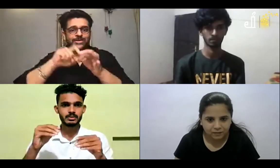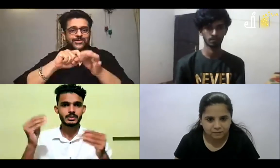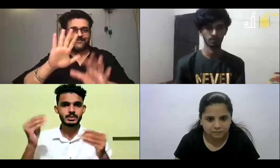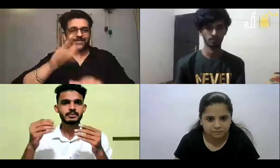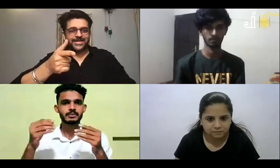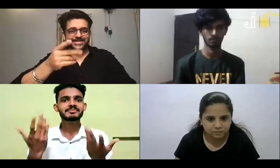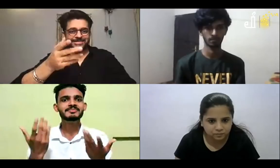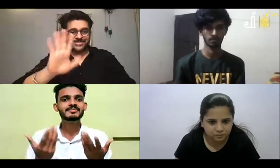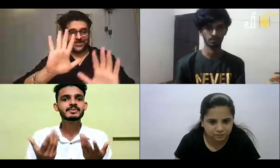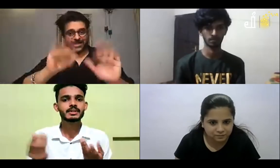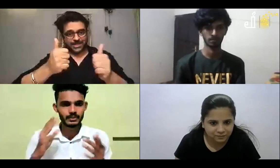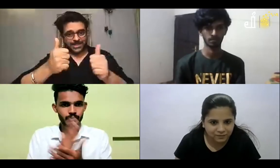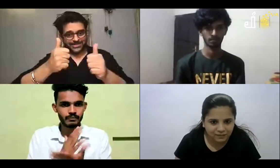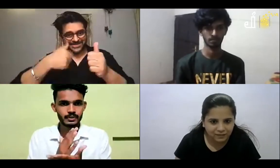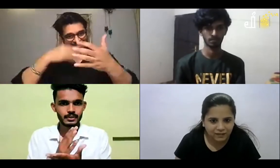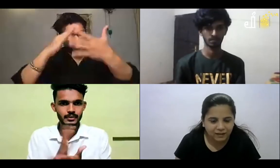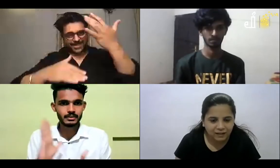something more?